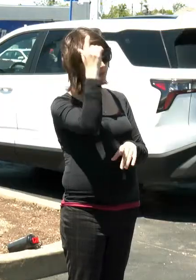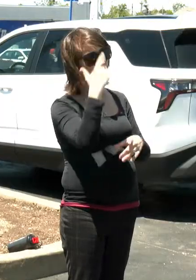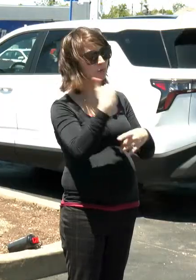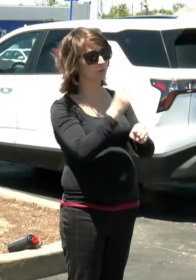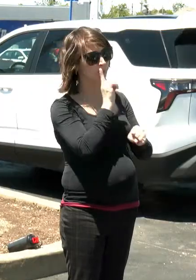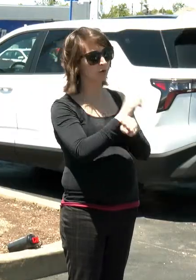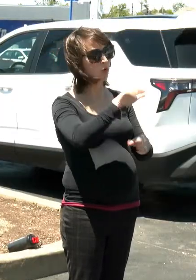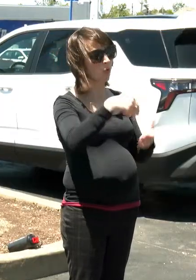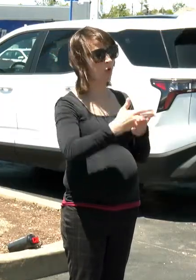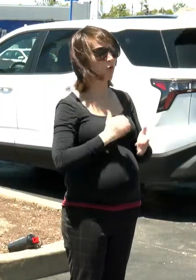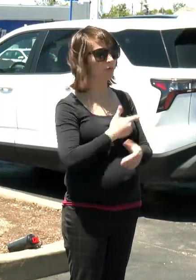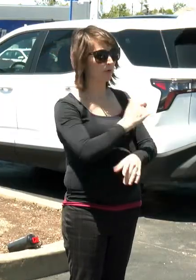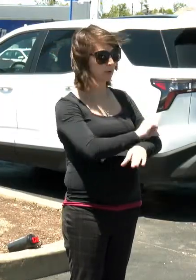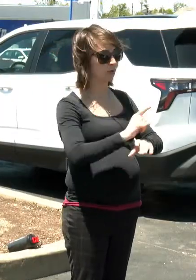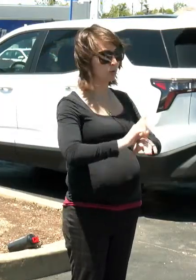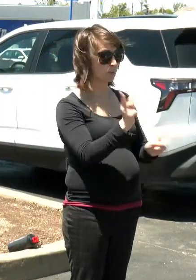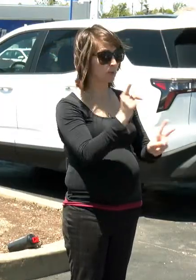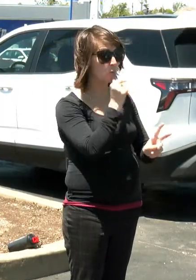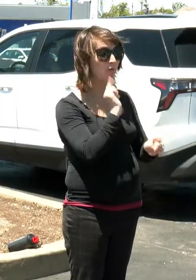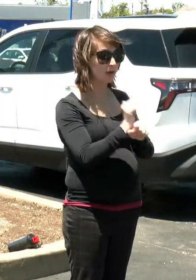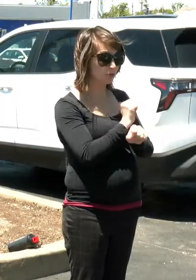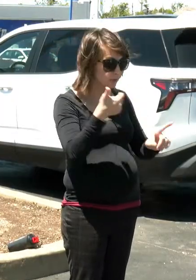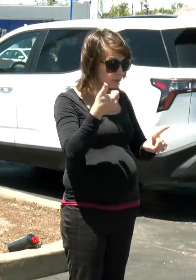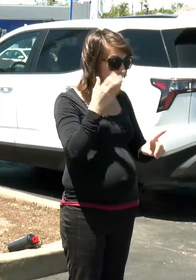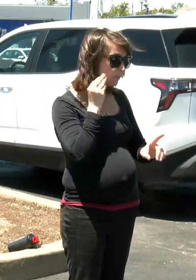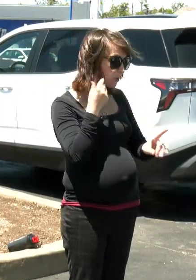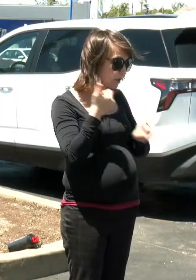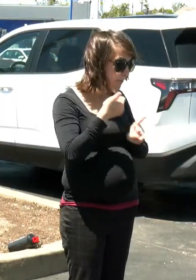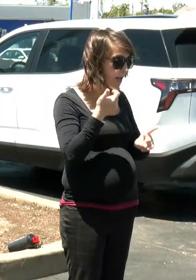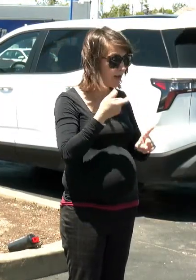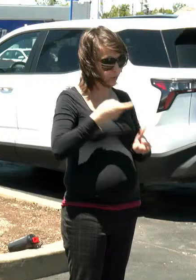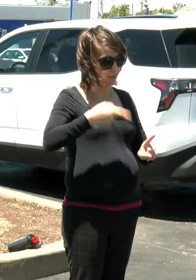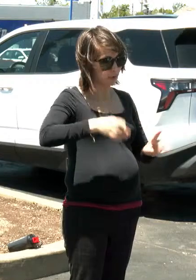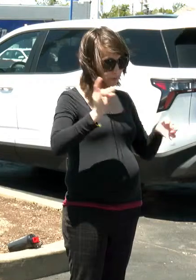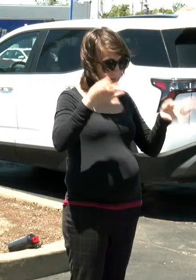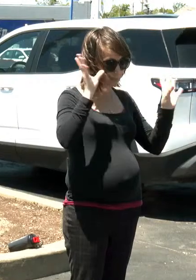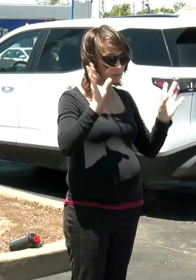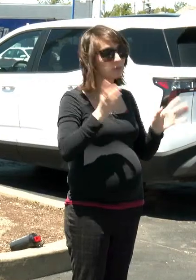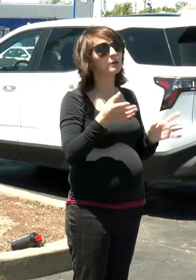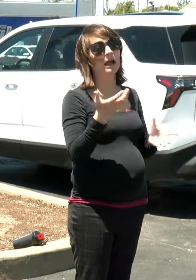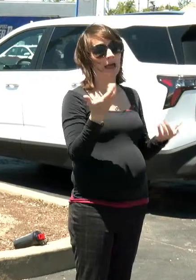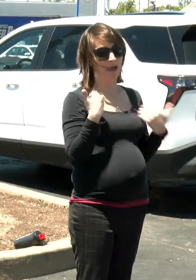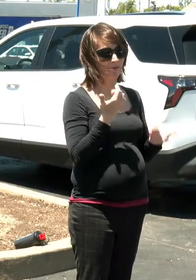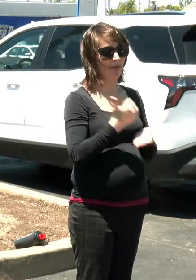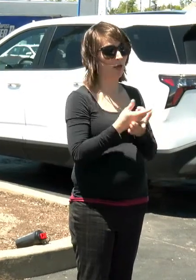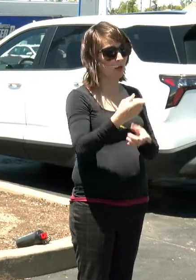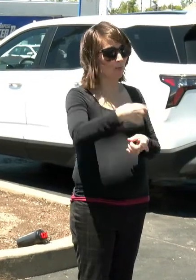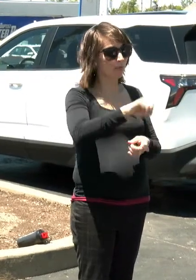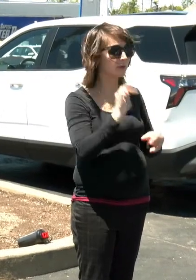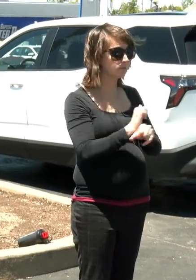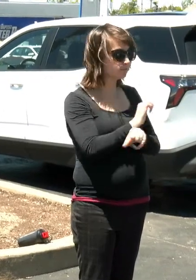all of St. Louisans who have been impacted by this, get the help that they so badly need and deserve.